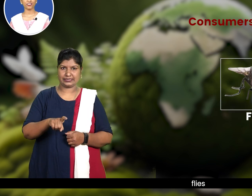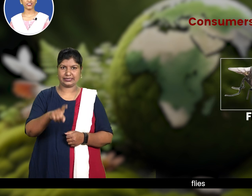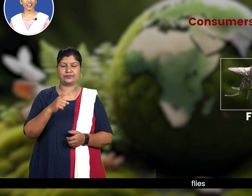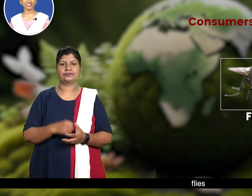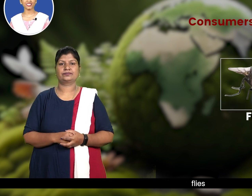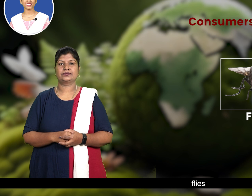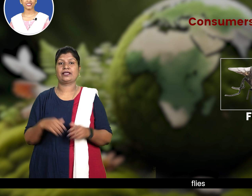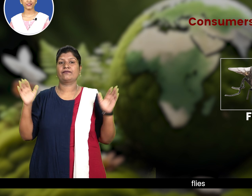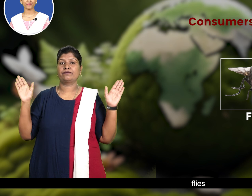flies,